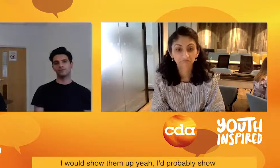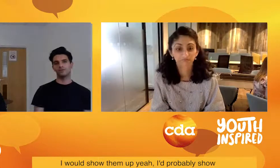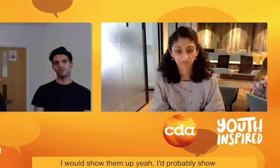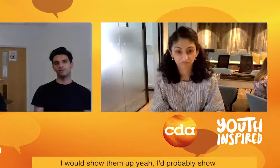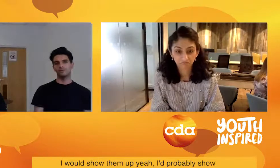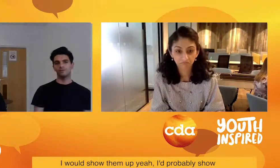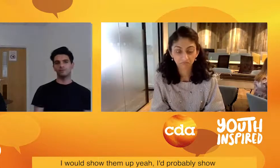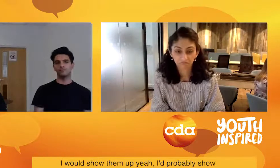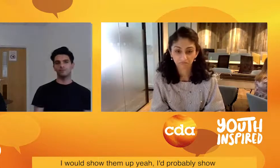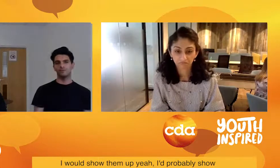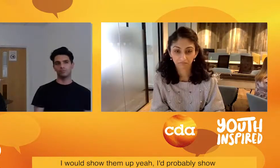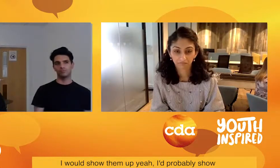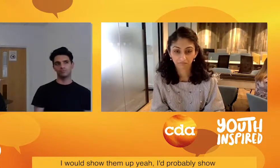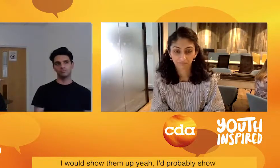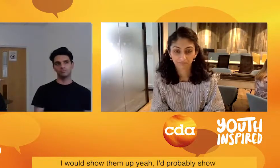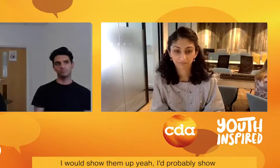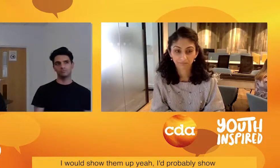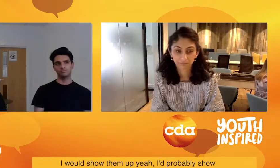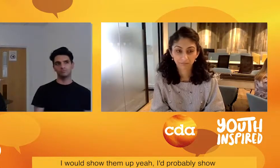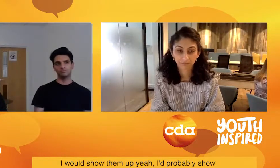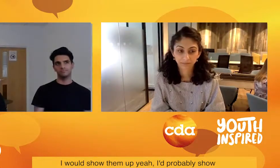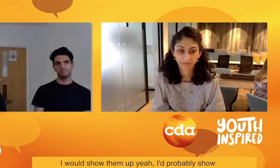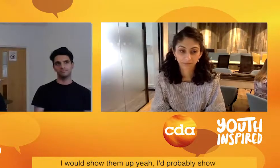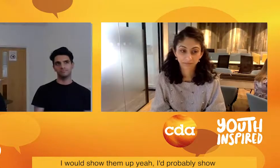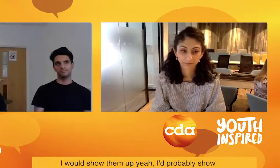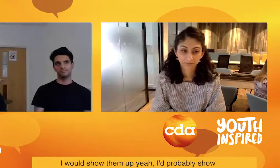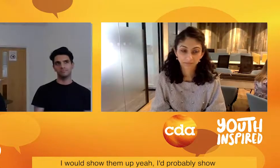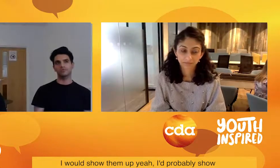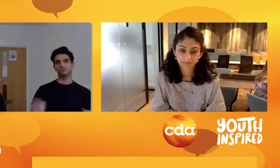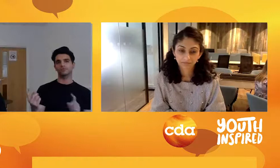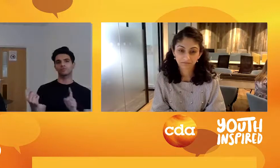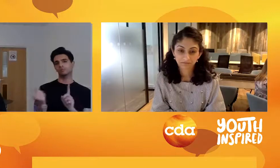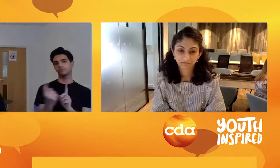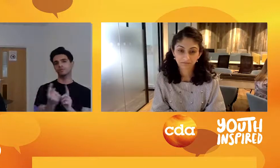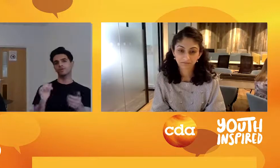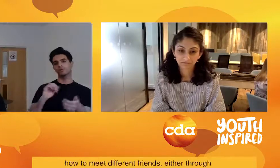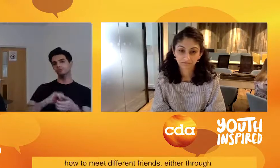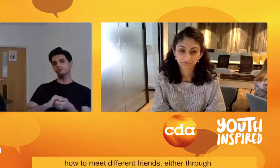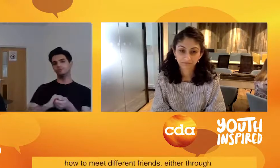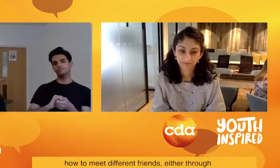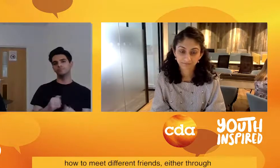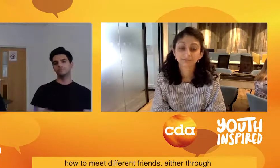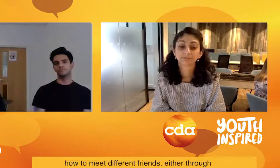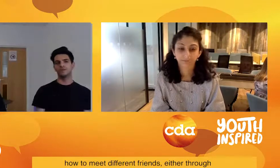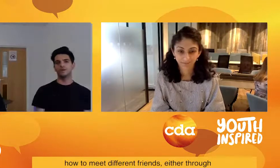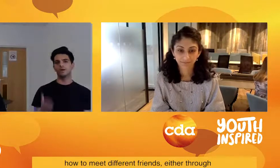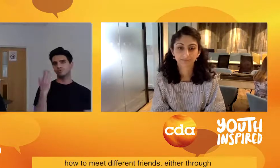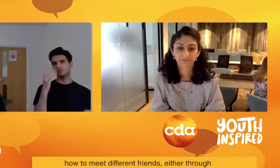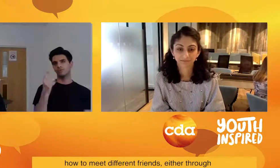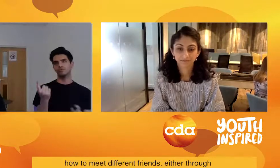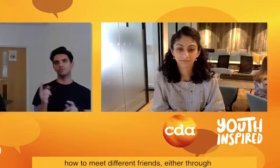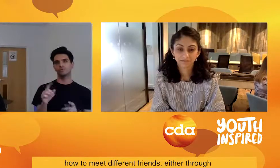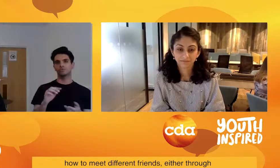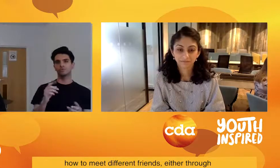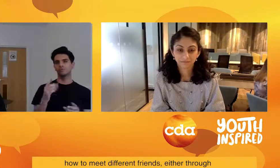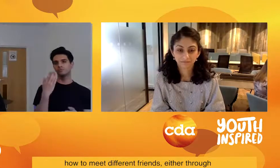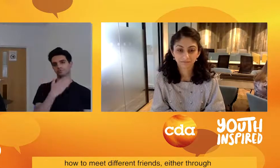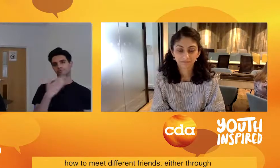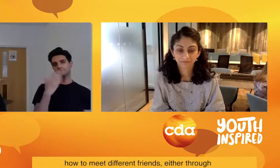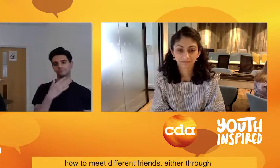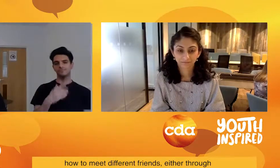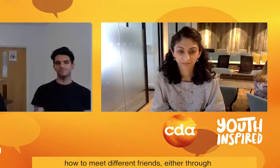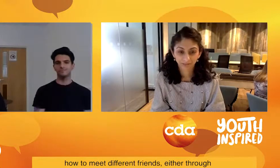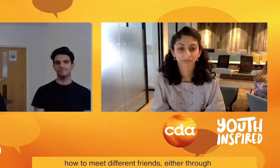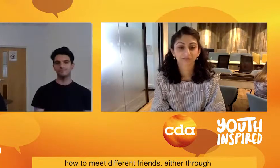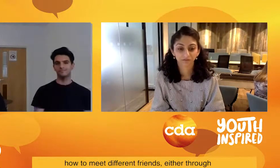I would show them, I'd probably show them kind of where to find the support, how to meet different friends, either